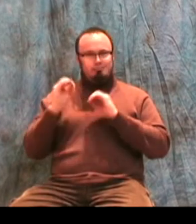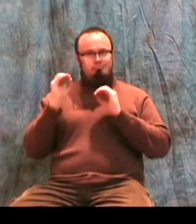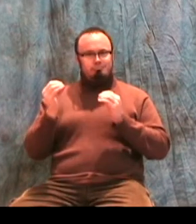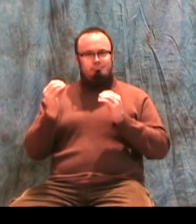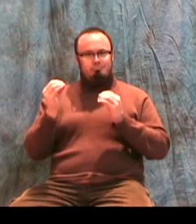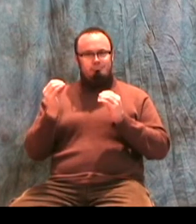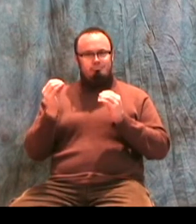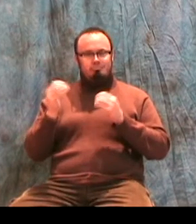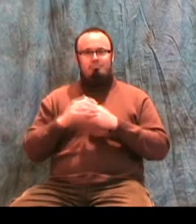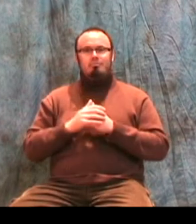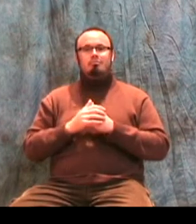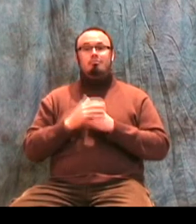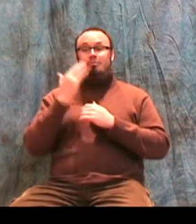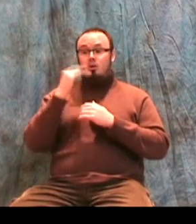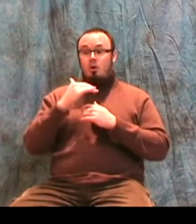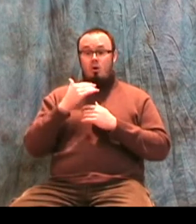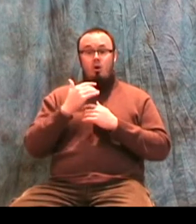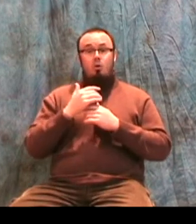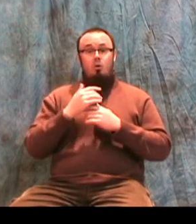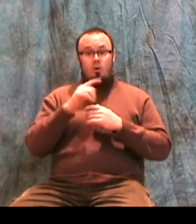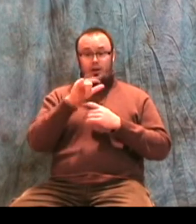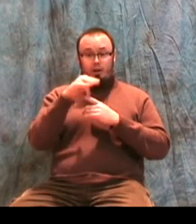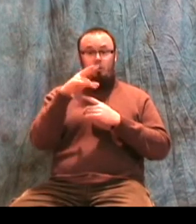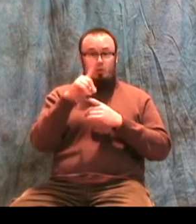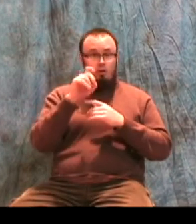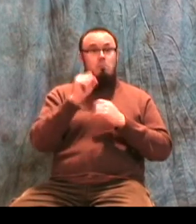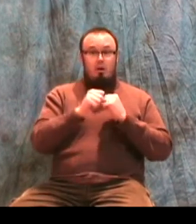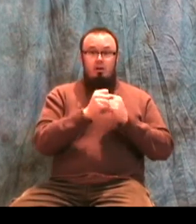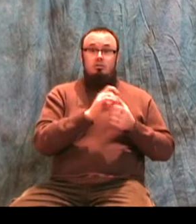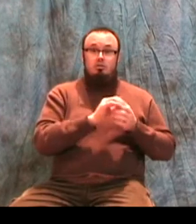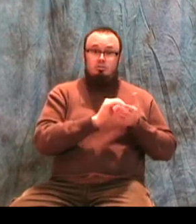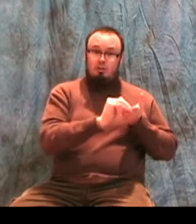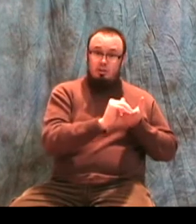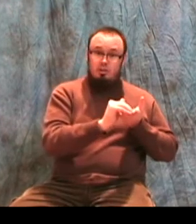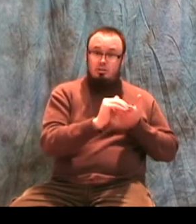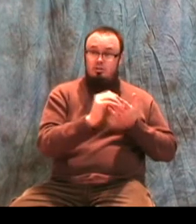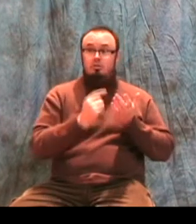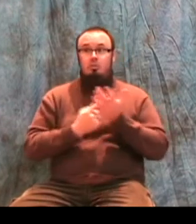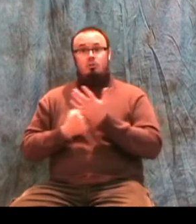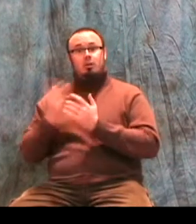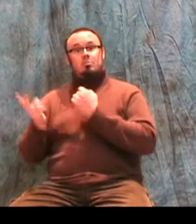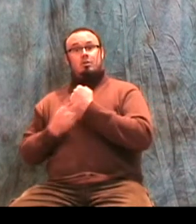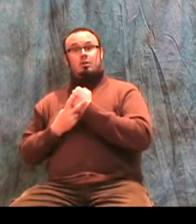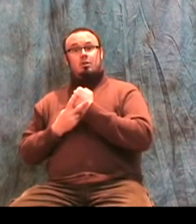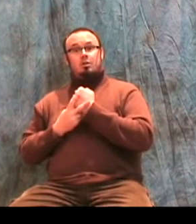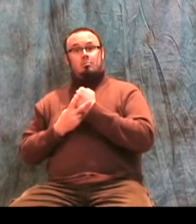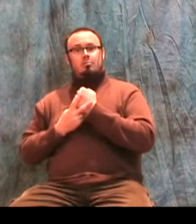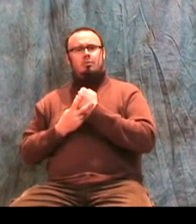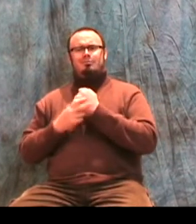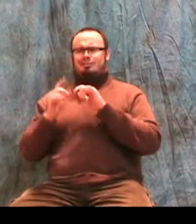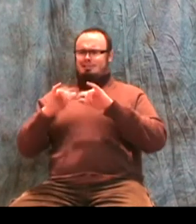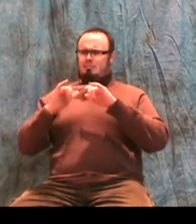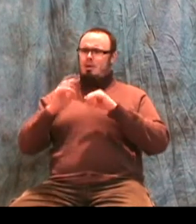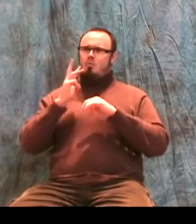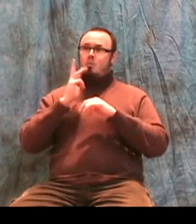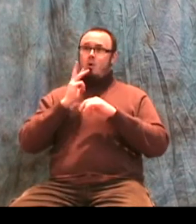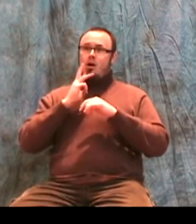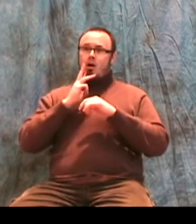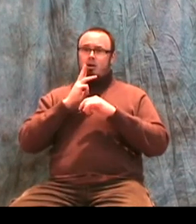knows how and when to release liquid from itself. It is also surprisingly waterproof. Rain rolls right off. We can